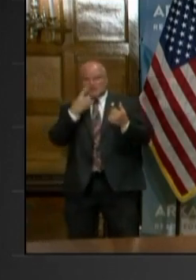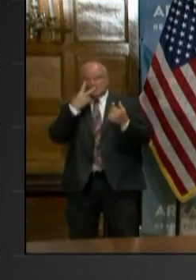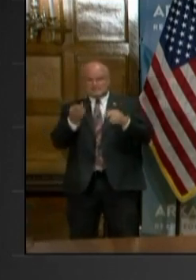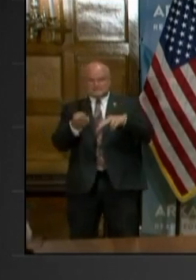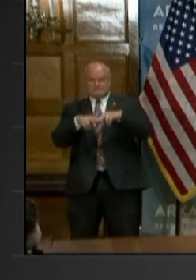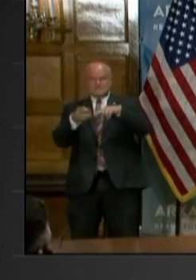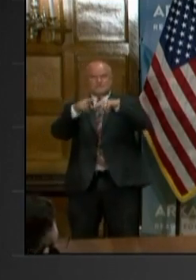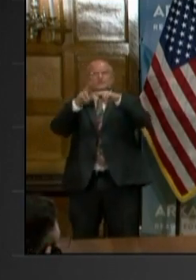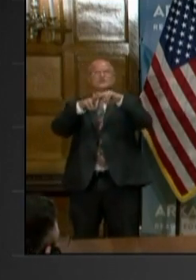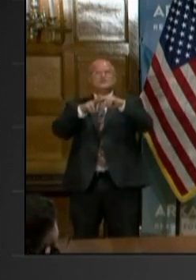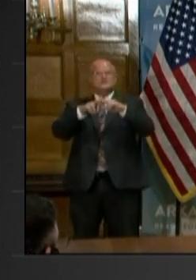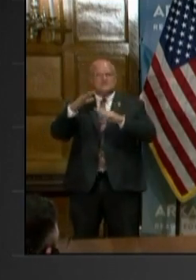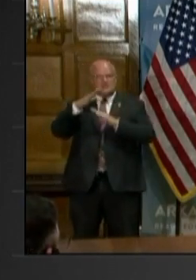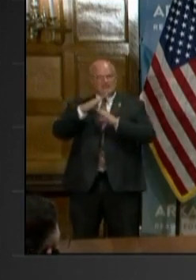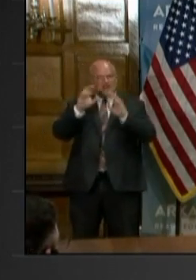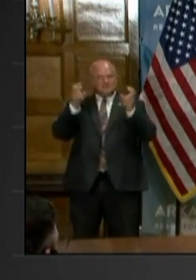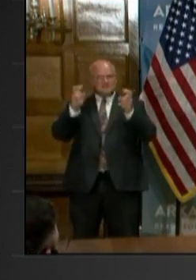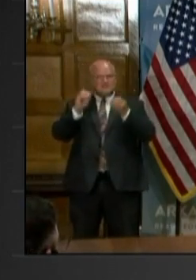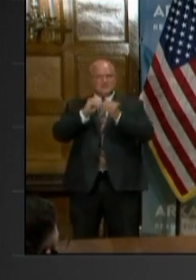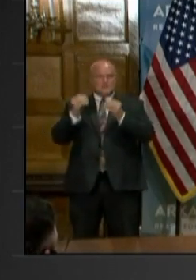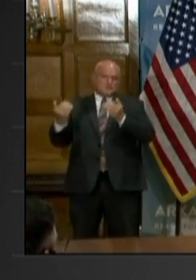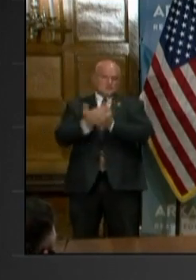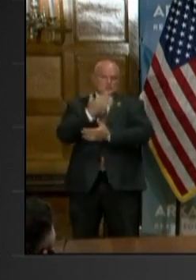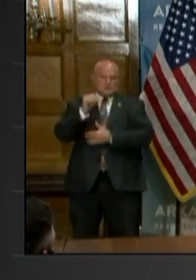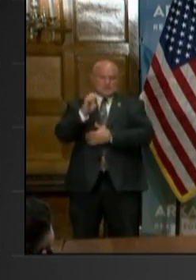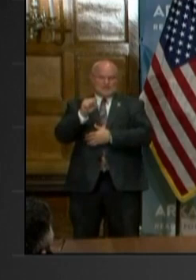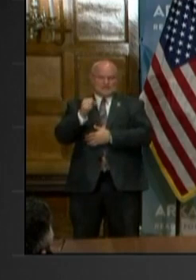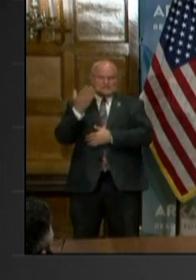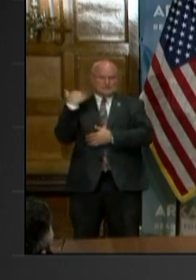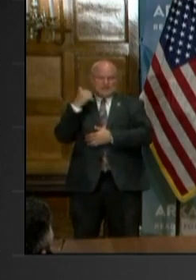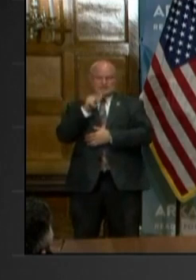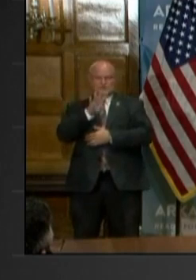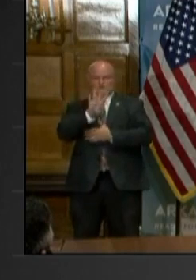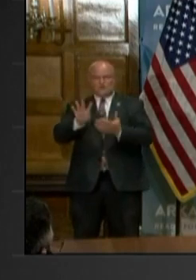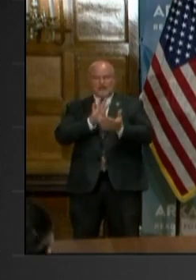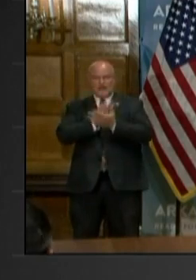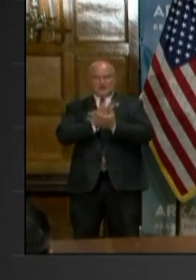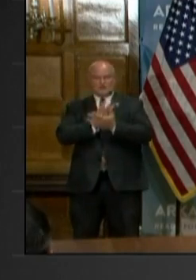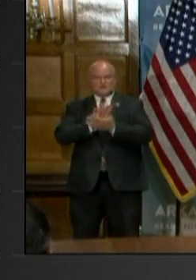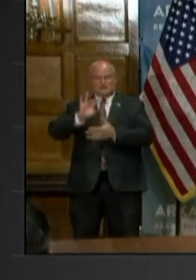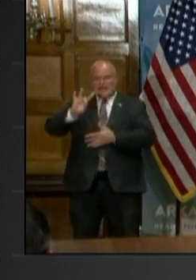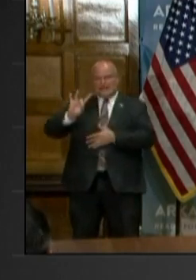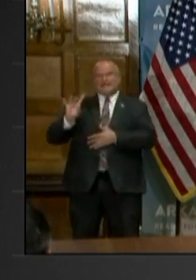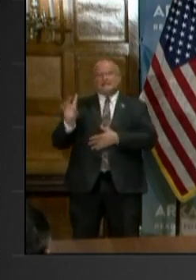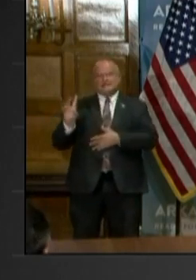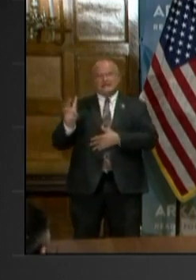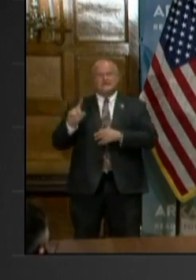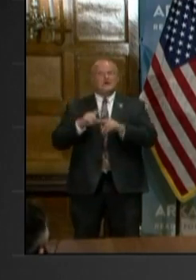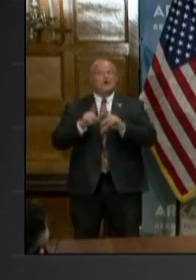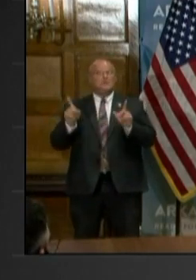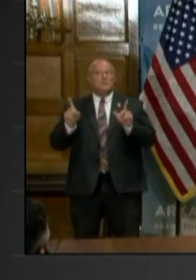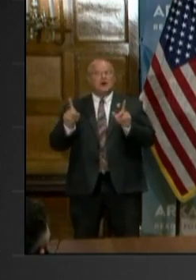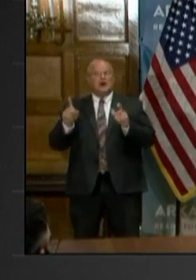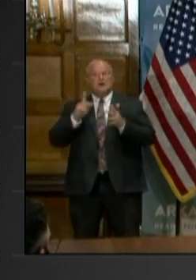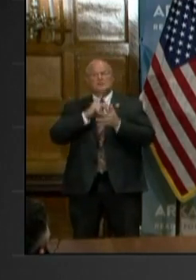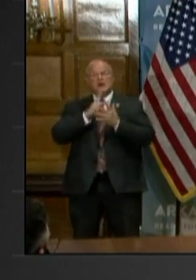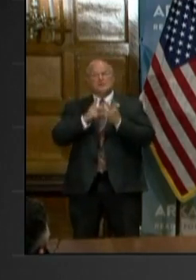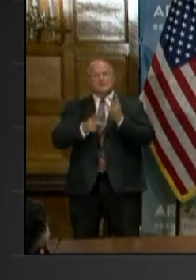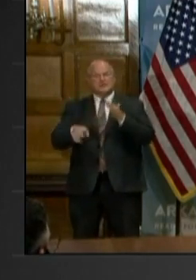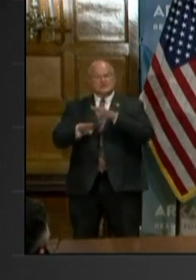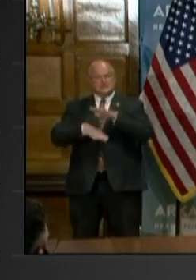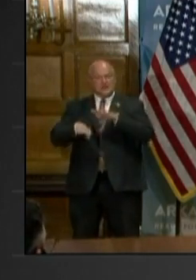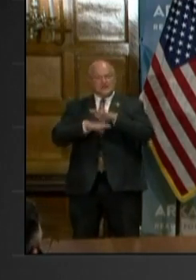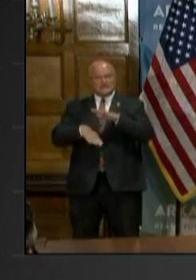seeing, it was the top in terms of the number of new cases in the last 24 hours, 87 cases. But on a population